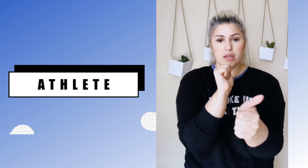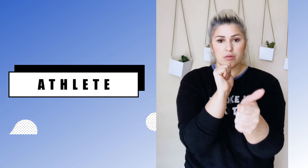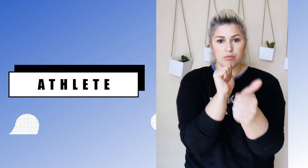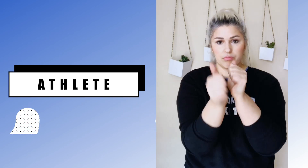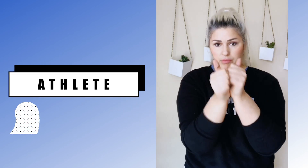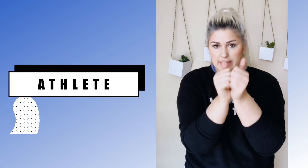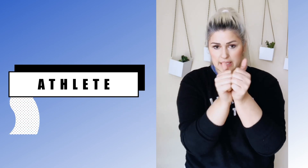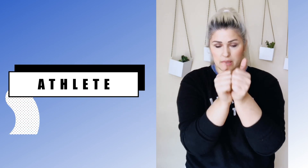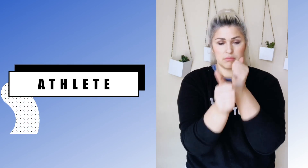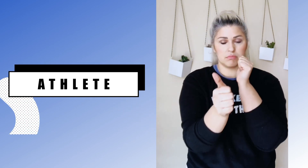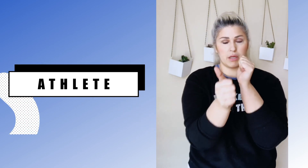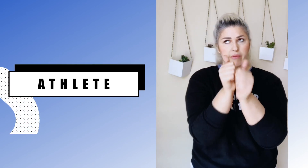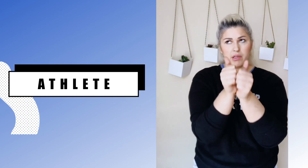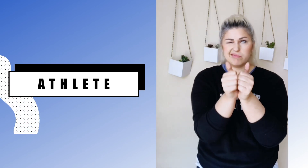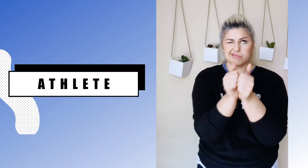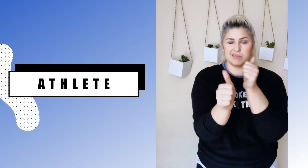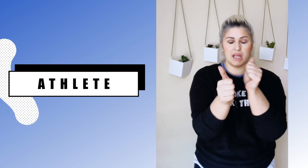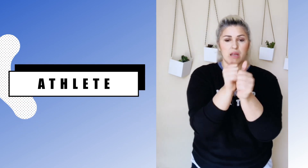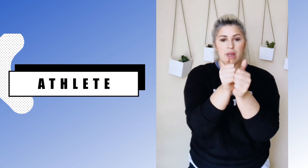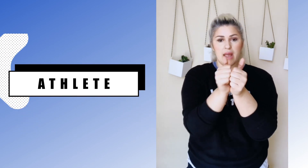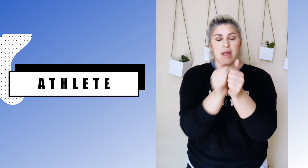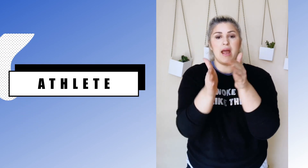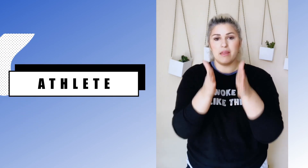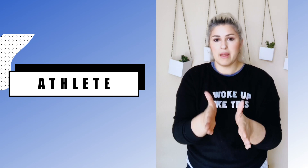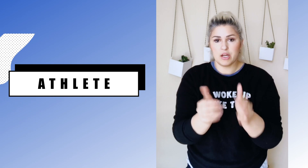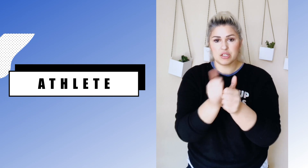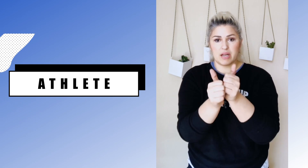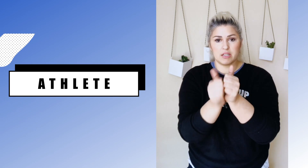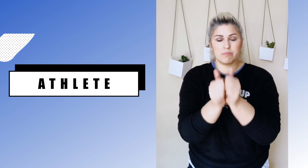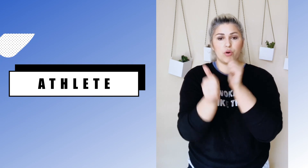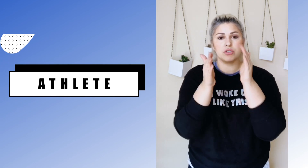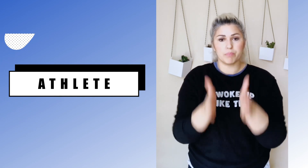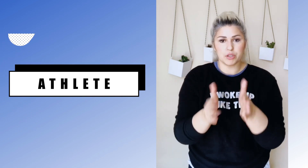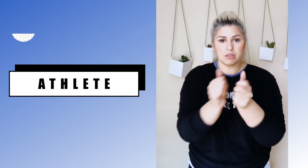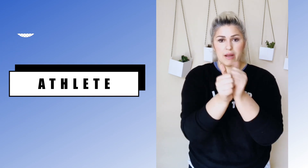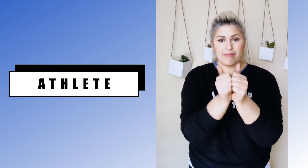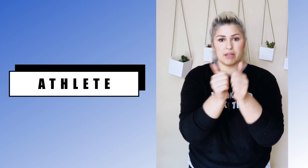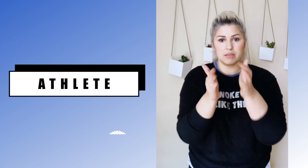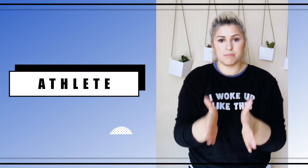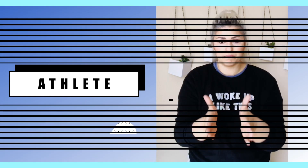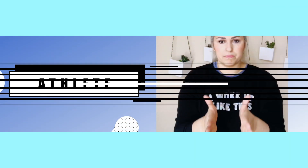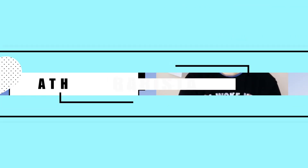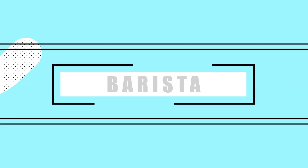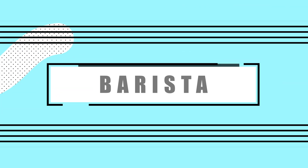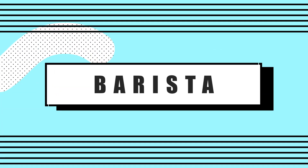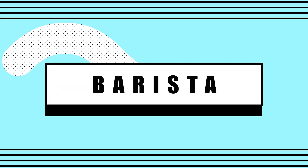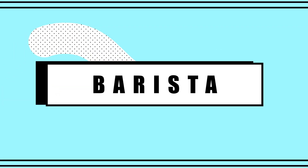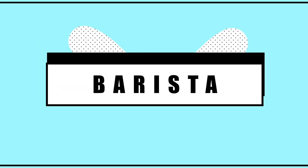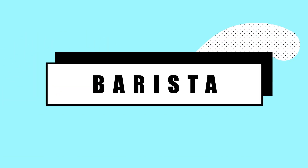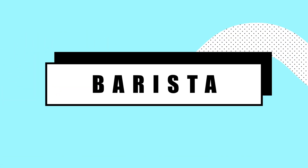forth like you're racing kind of a thing. And then the agent sign, sports person, athlete.